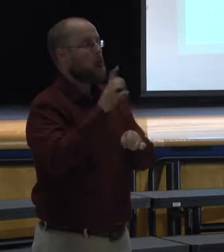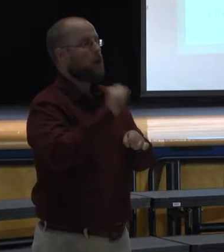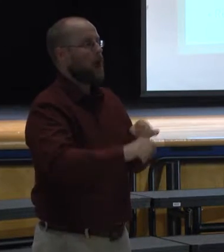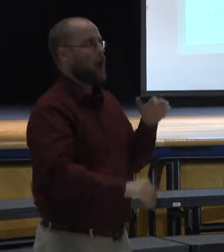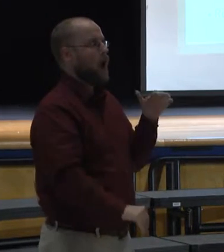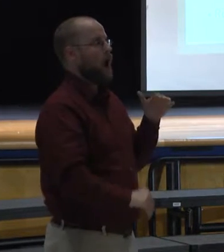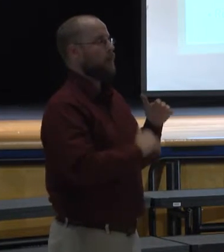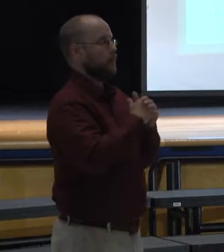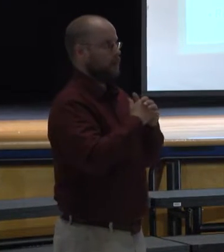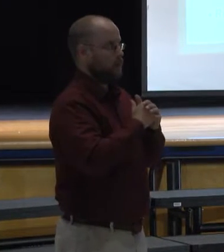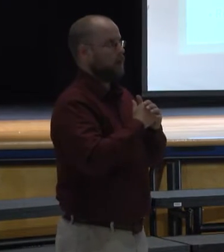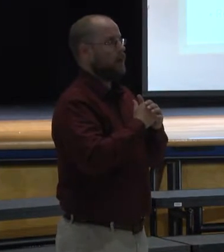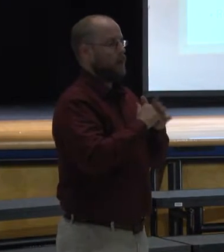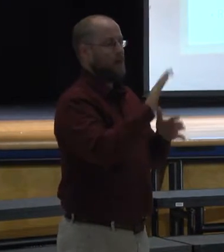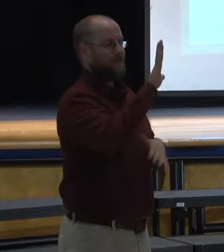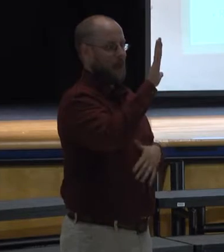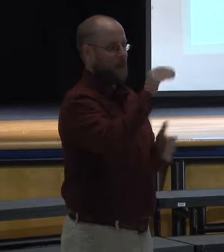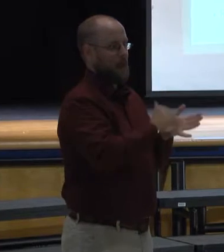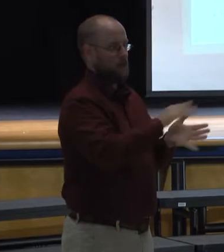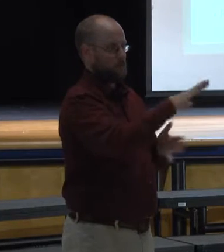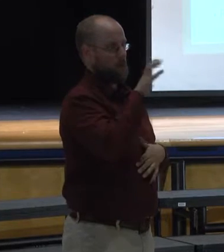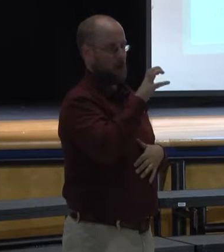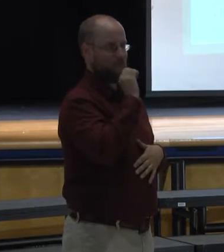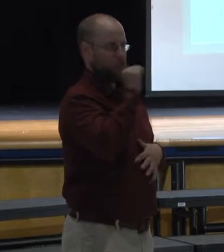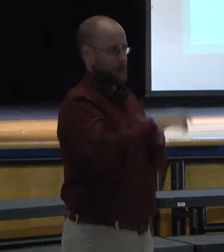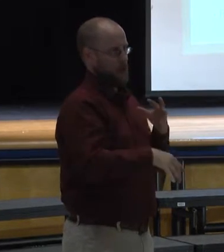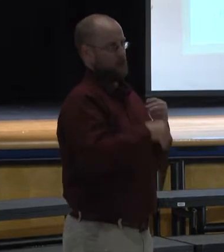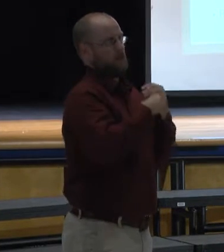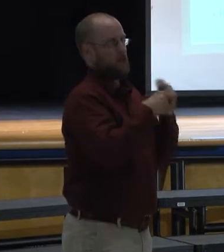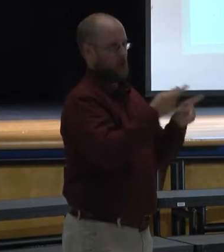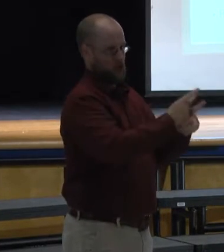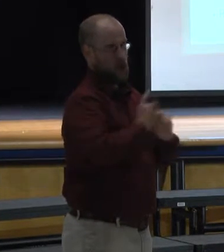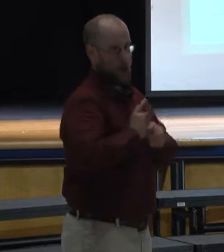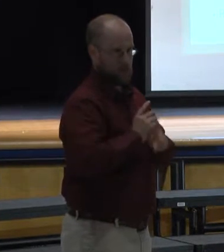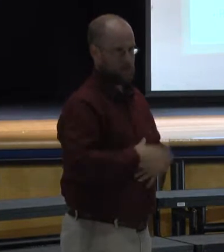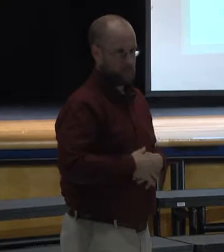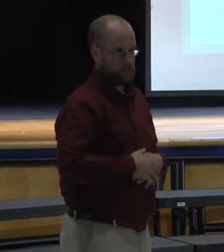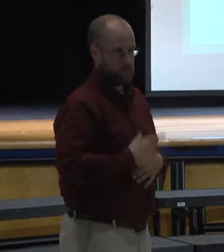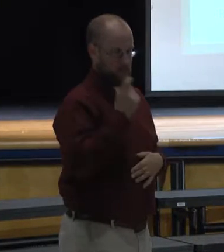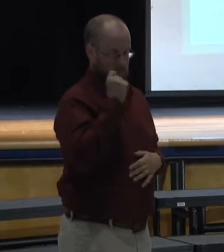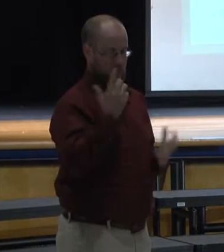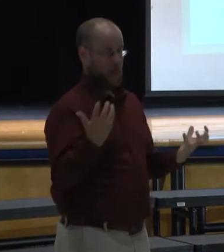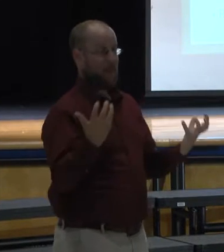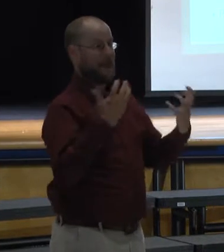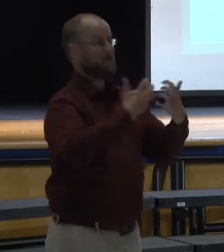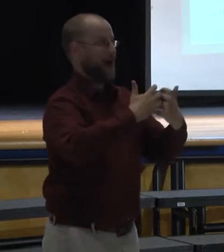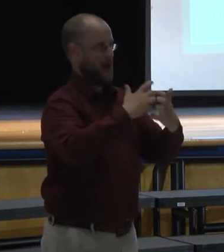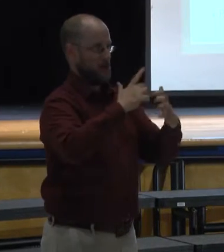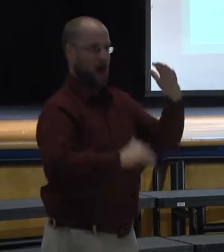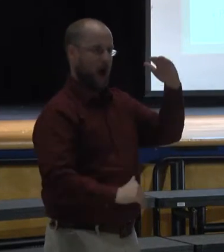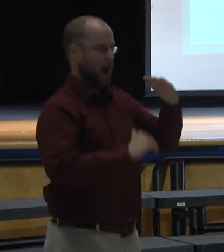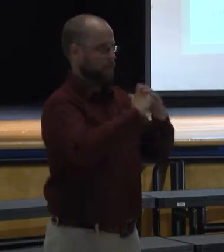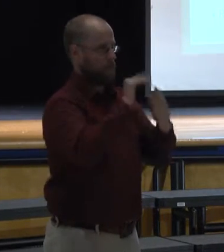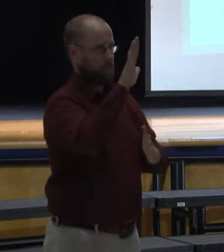to $5,500 in an unsubsidized loan. Again, the combined two can't exceed